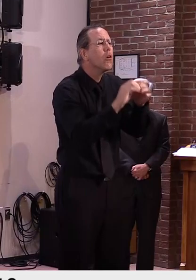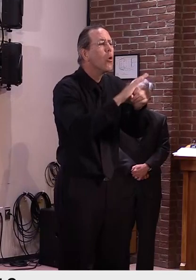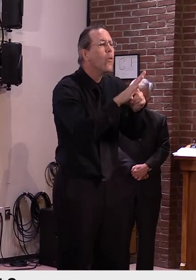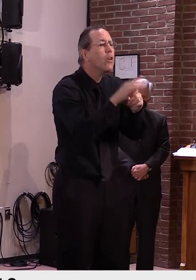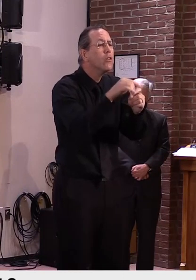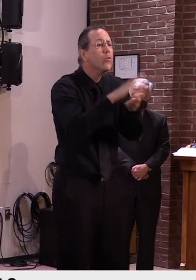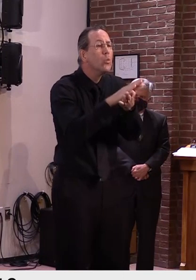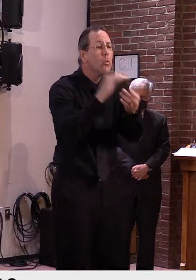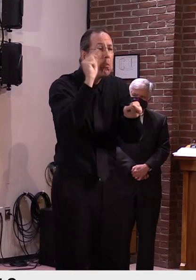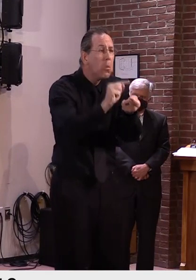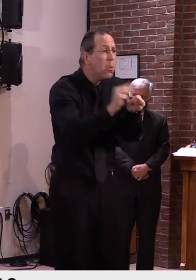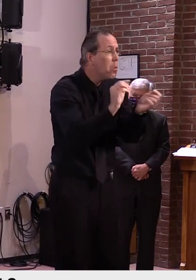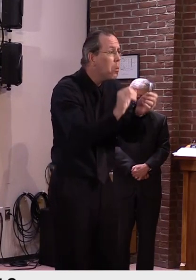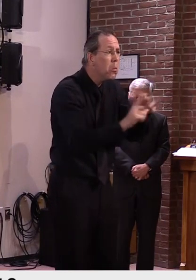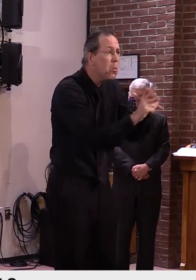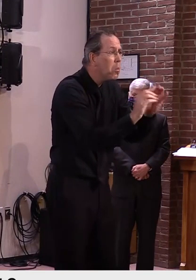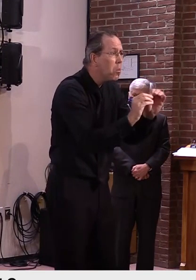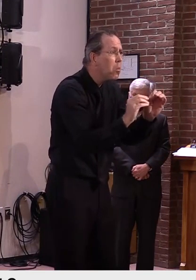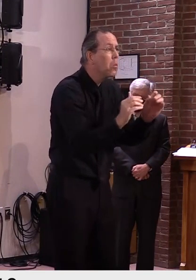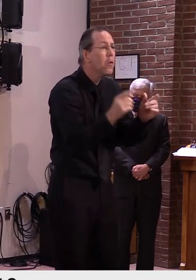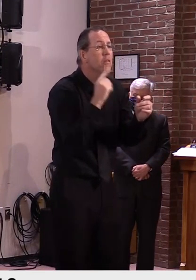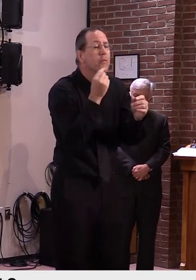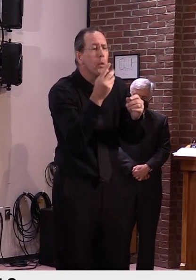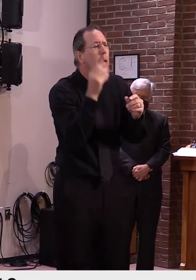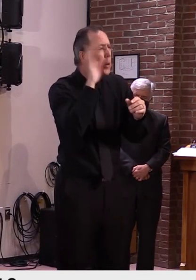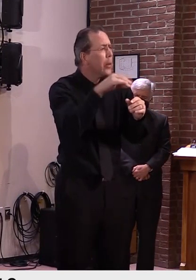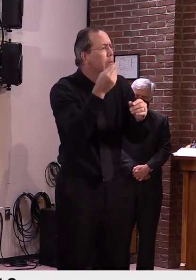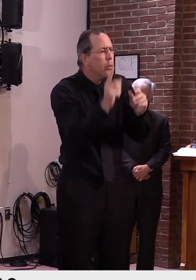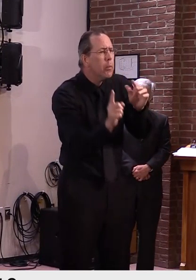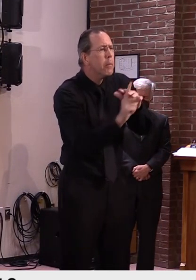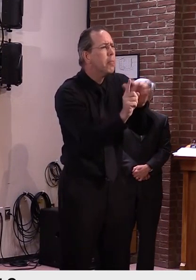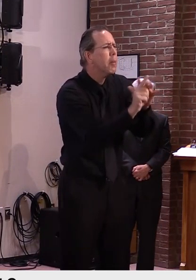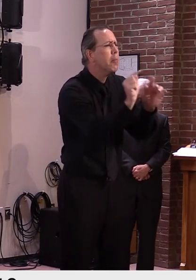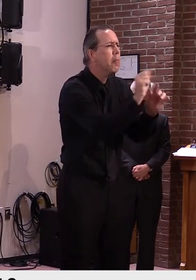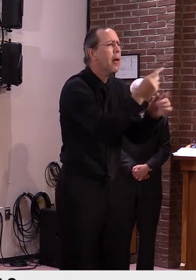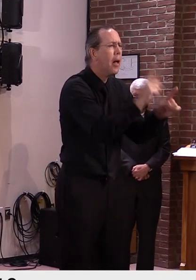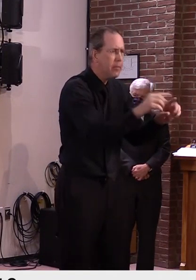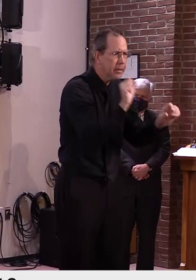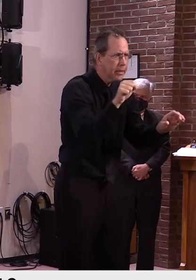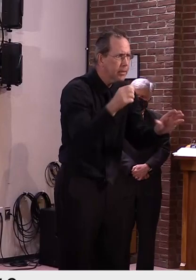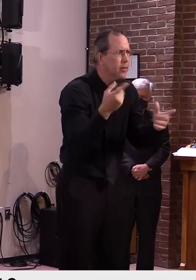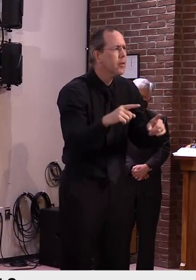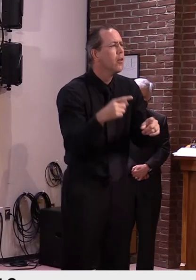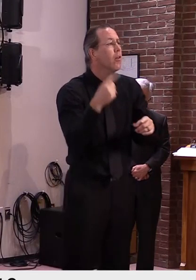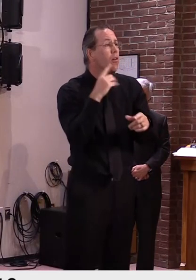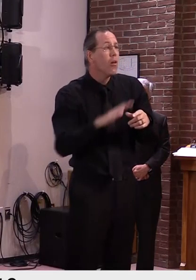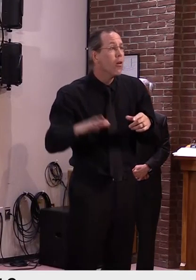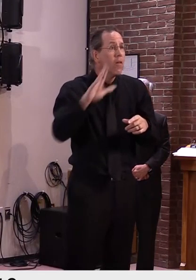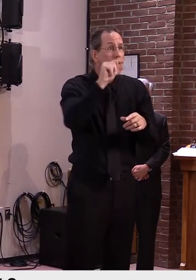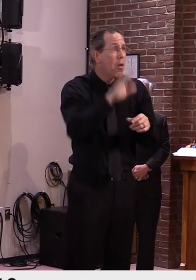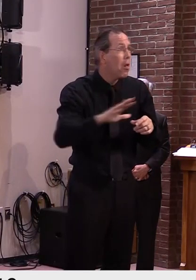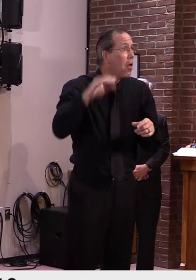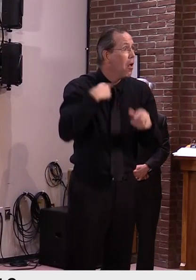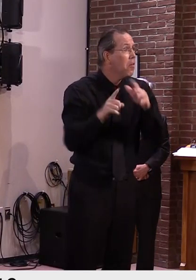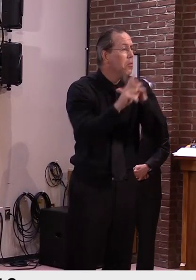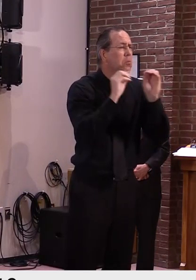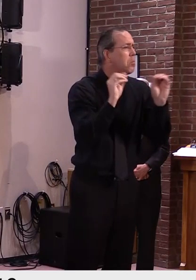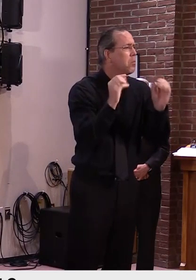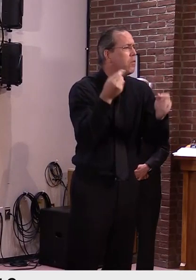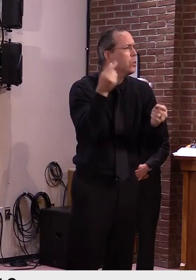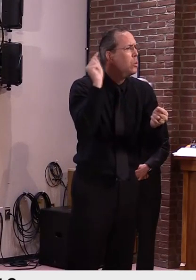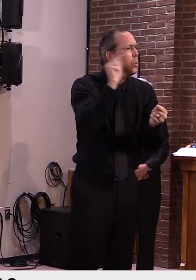have seen in schools, the conditions remain very positive. The cases we have seen in schools were the result of the virus essentially being brought to